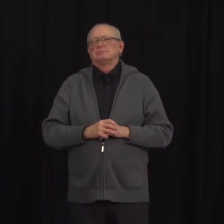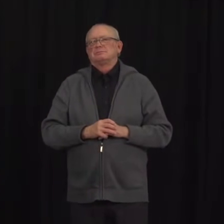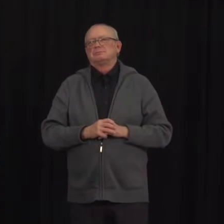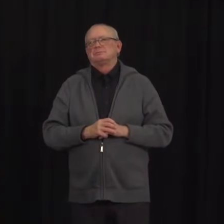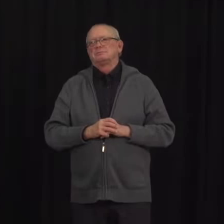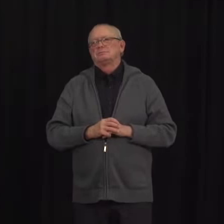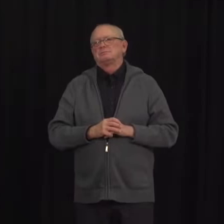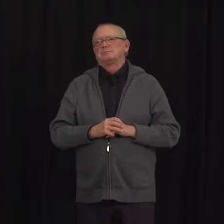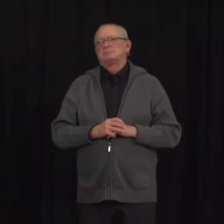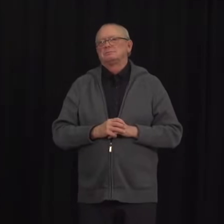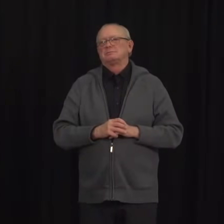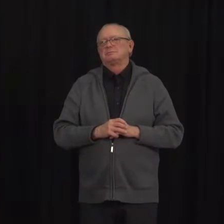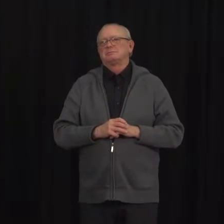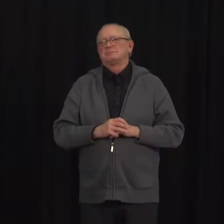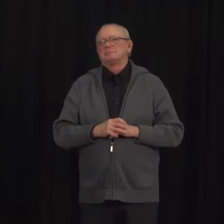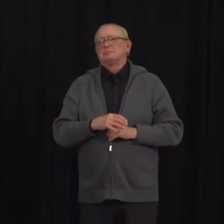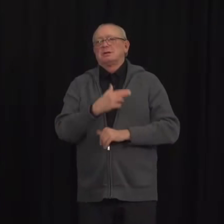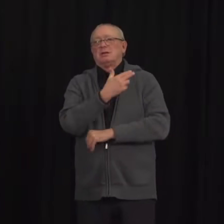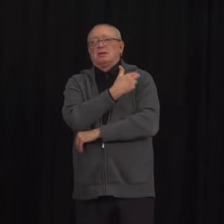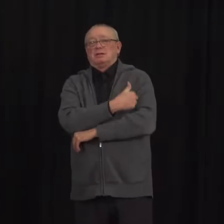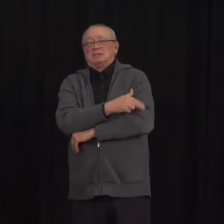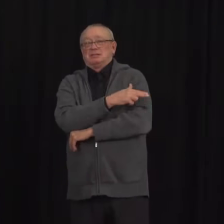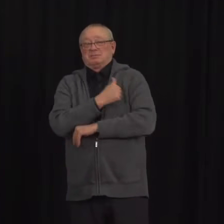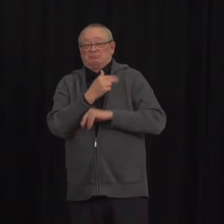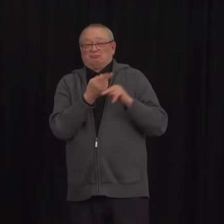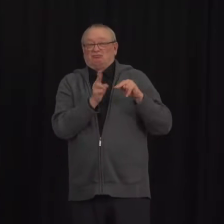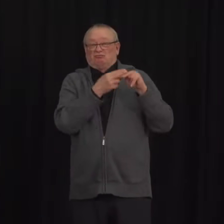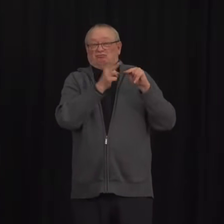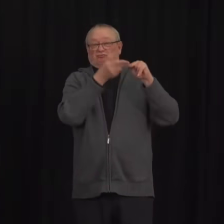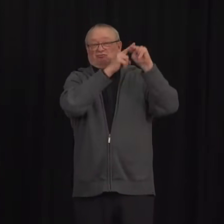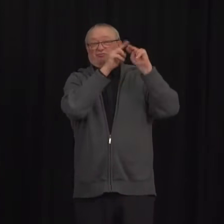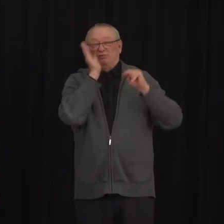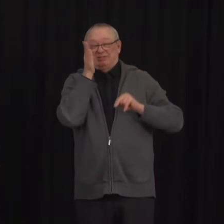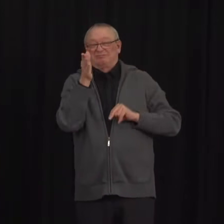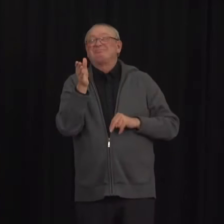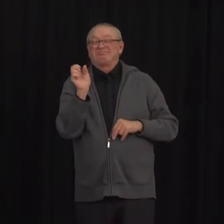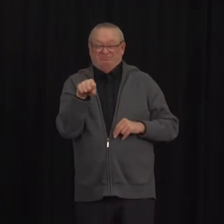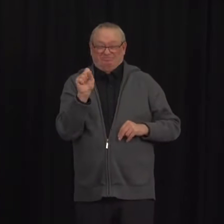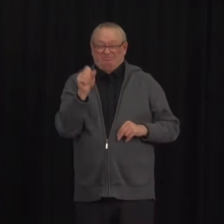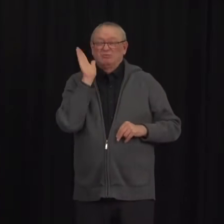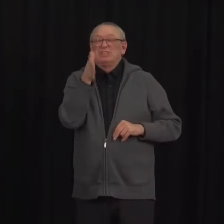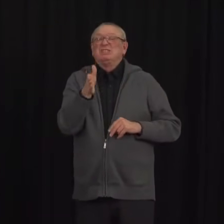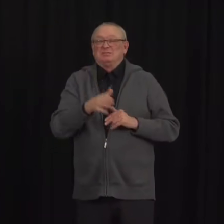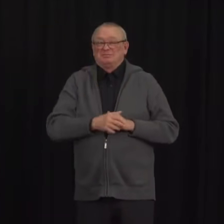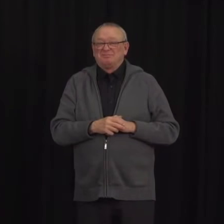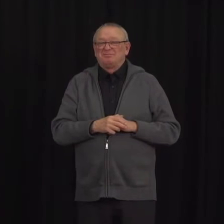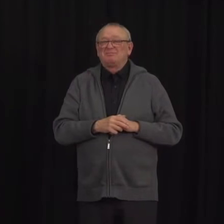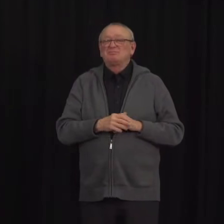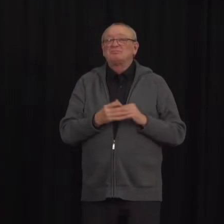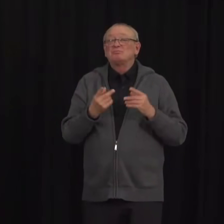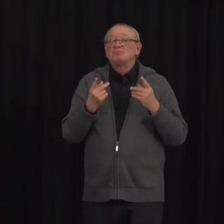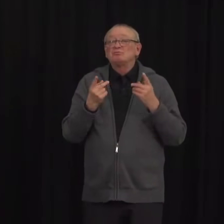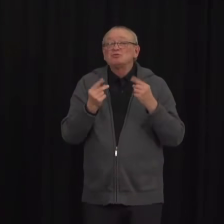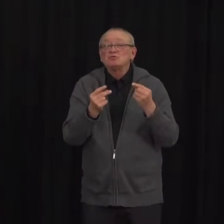will rise in hospital, yes, they will rise in hospital. And the actions that we collectively take